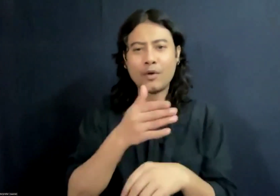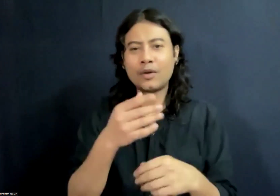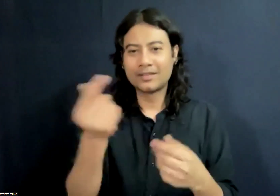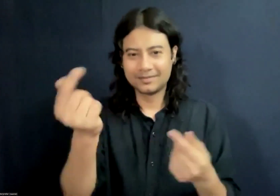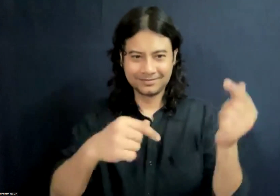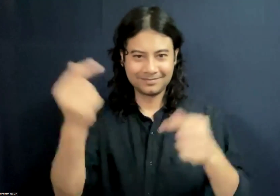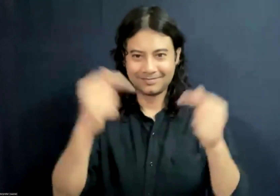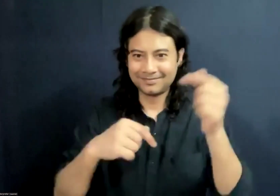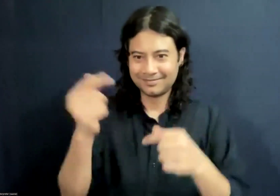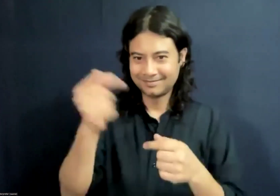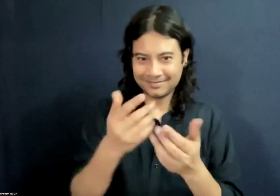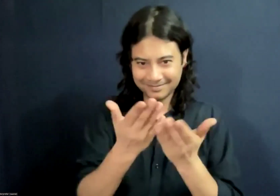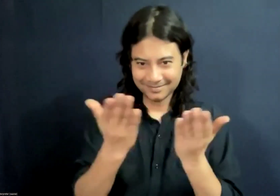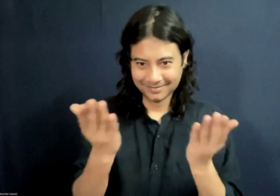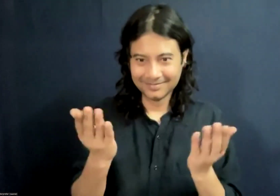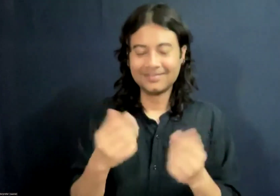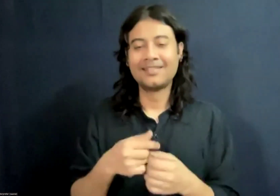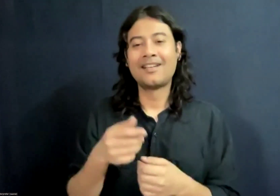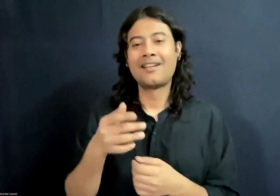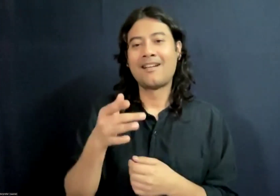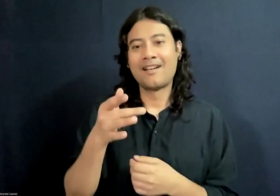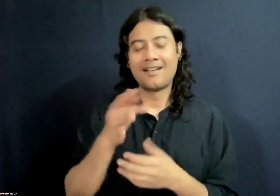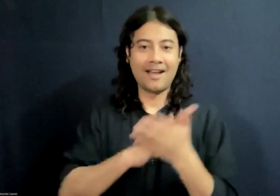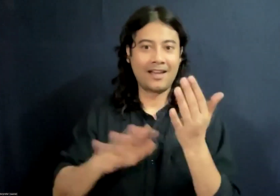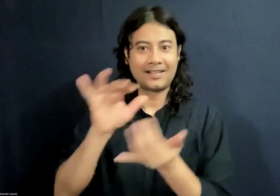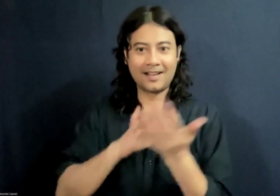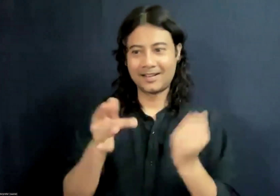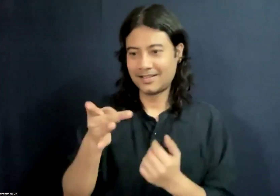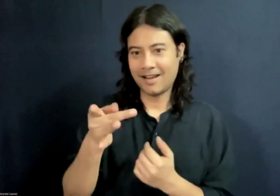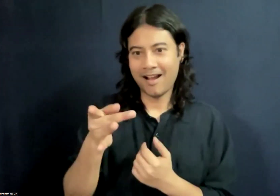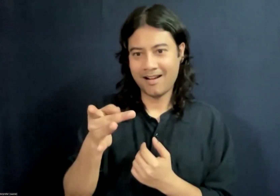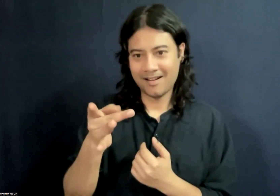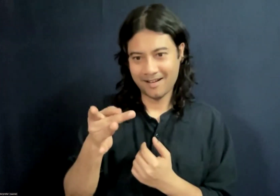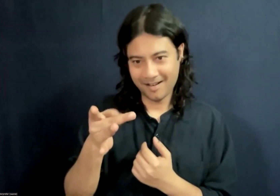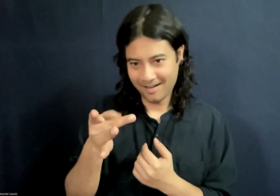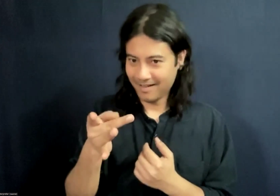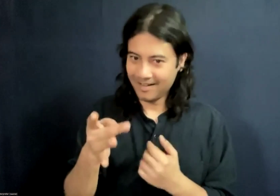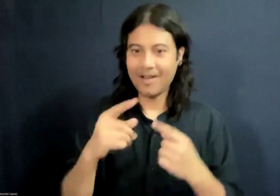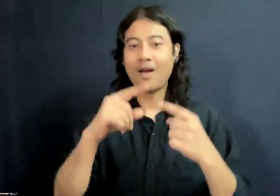Hare Krishna mantra. Some of you chanted 2 rounds, somebody chanted 1 round.